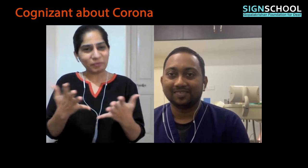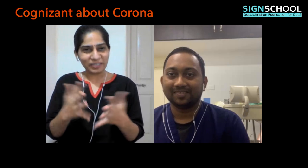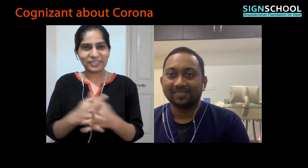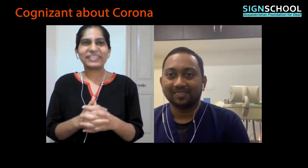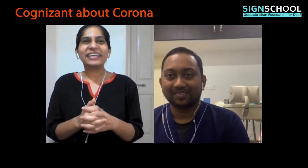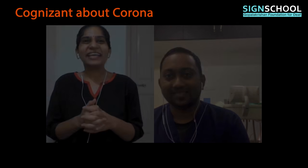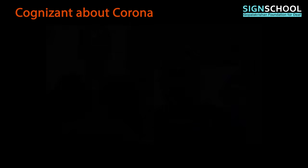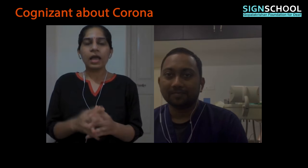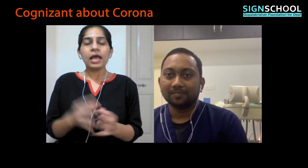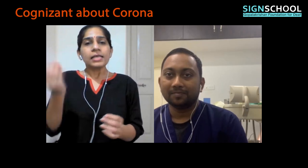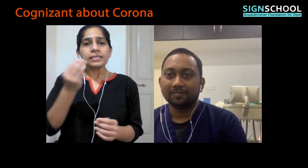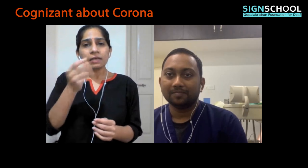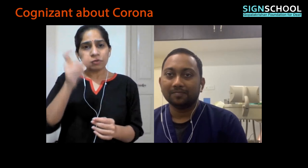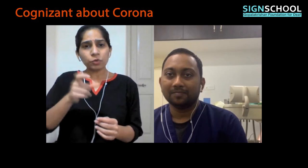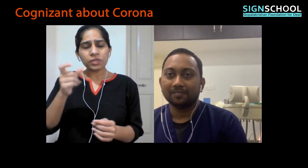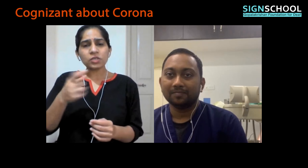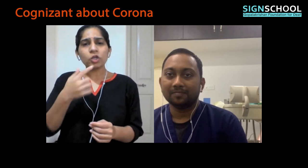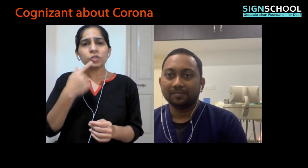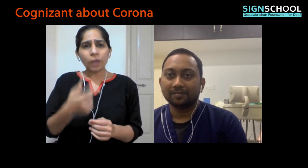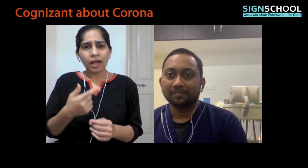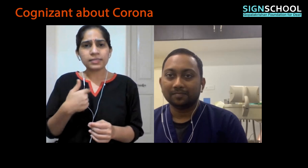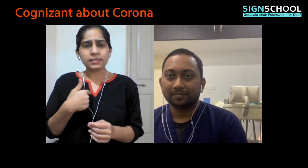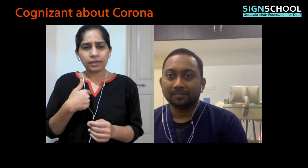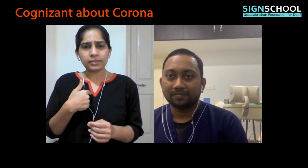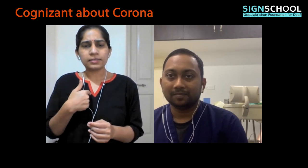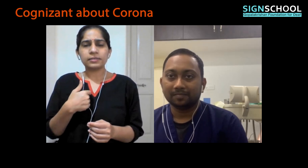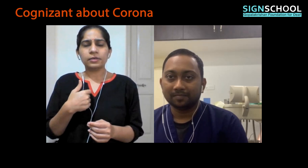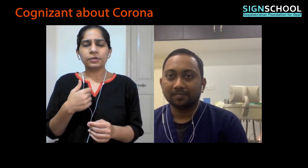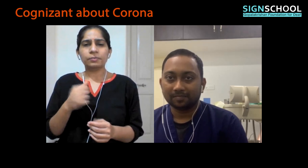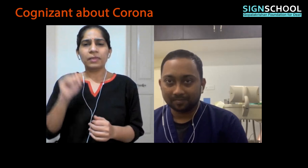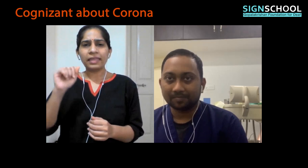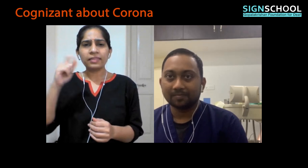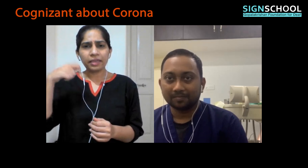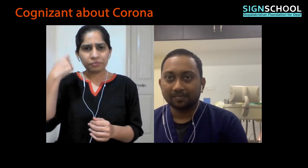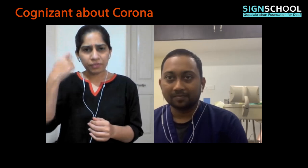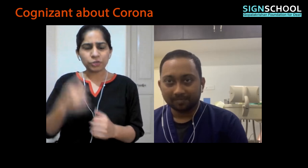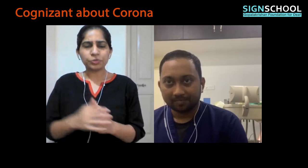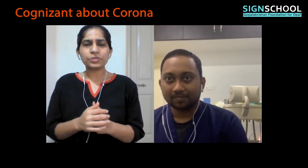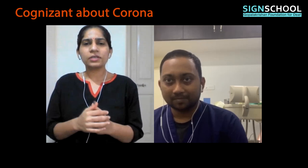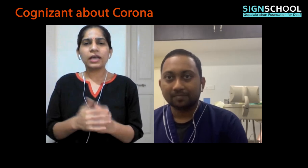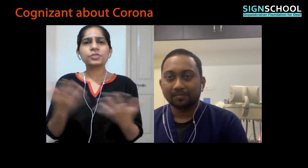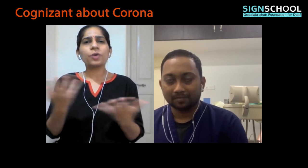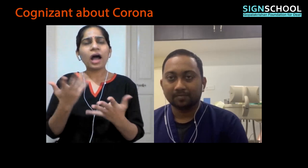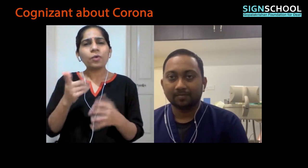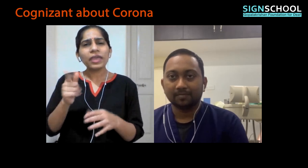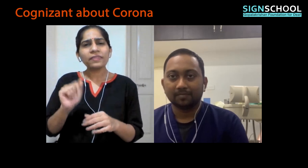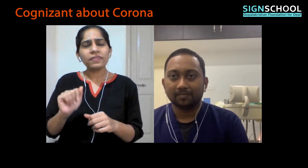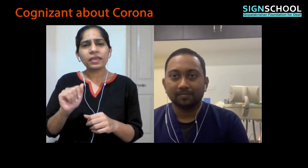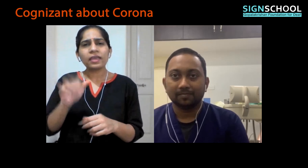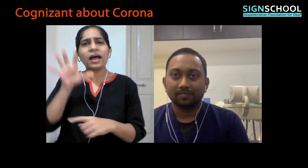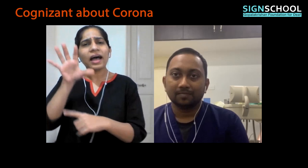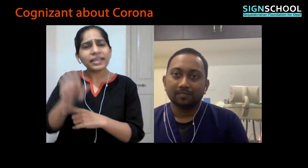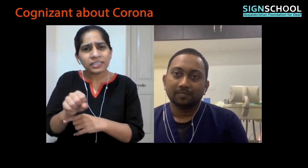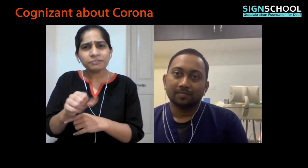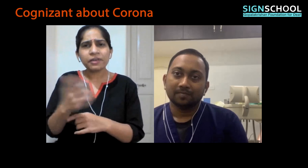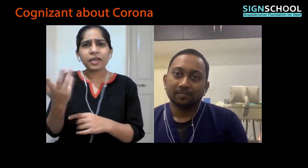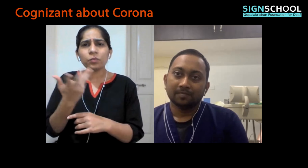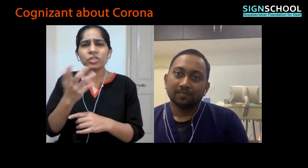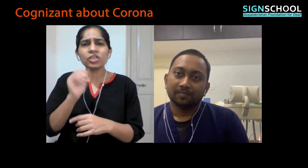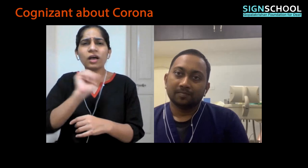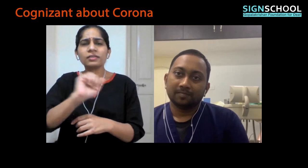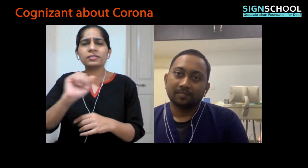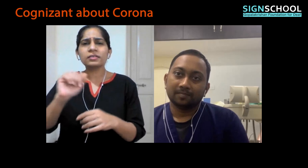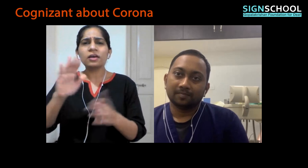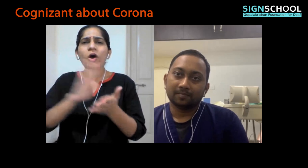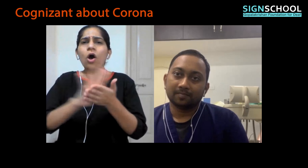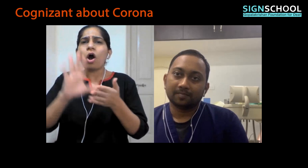Thank you so much. Some viewers also asked us in their videos as to how can they identify